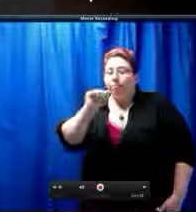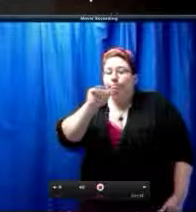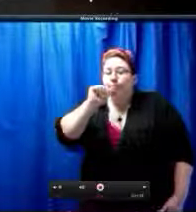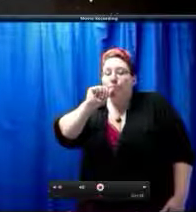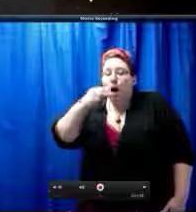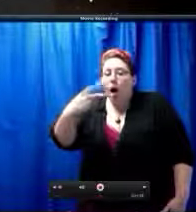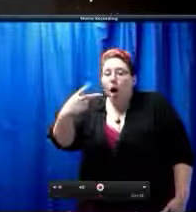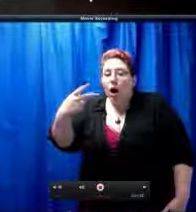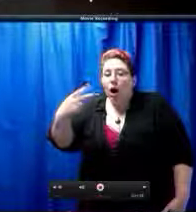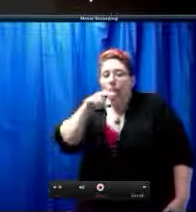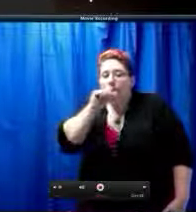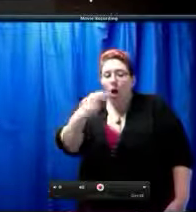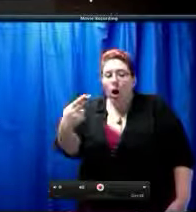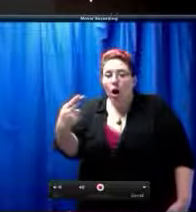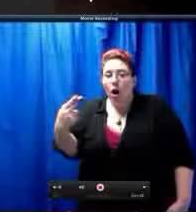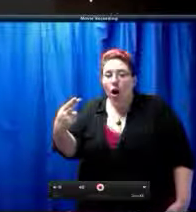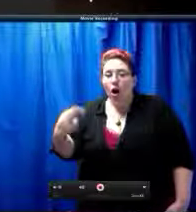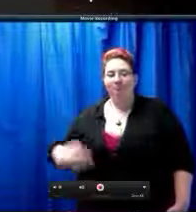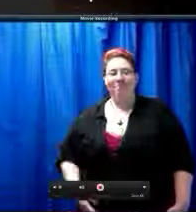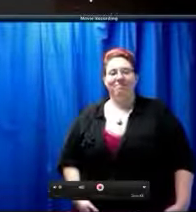Got some tonsils.